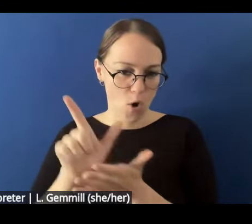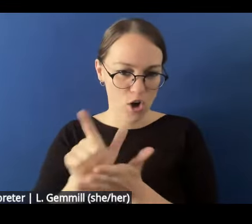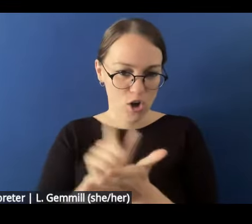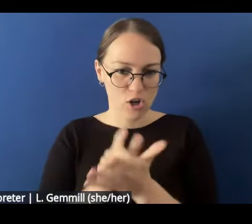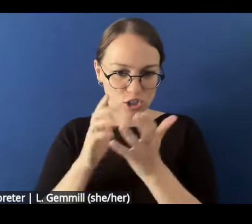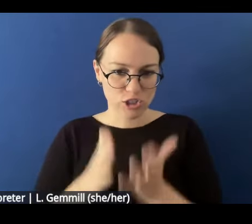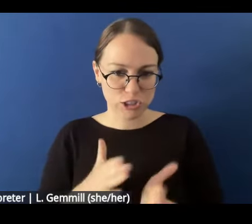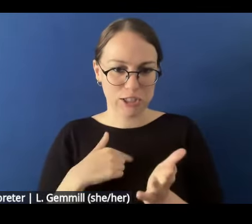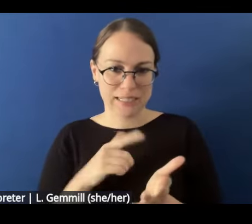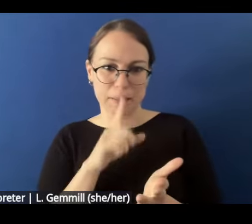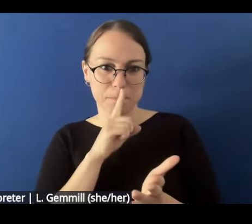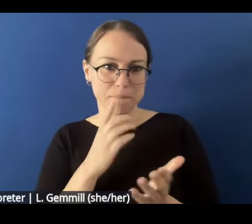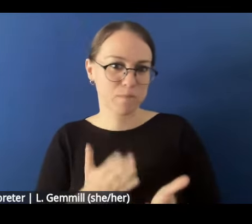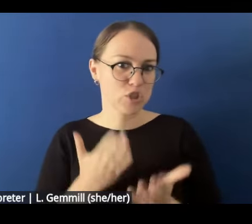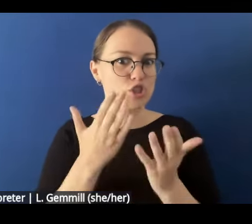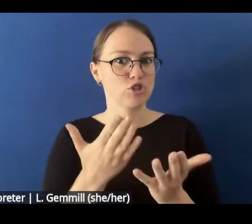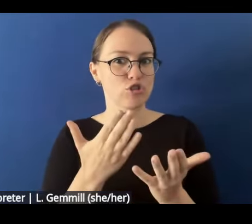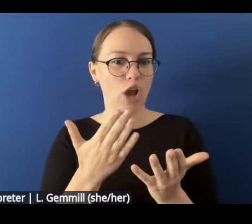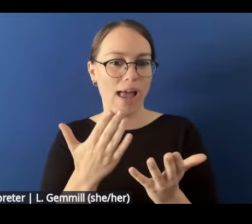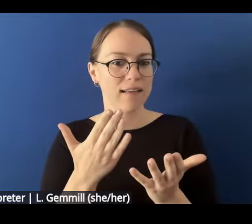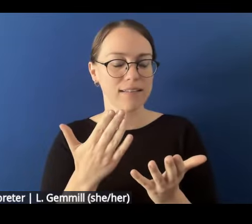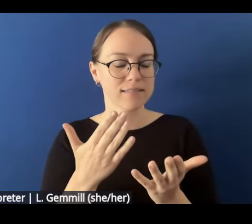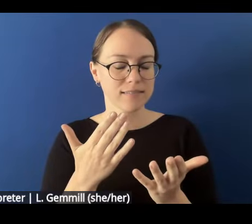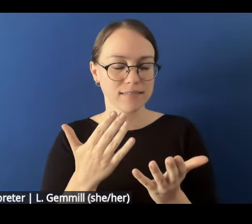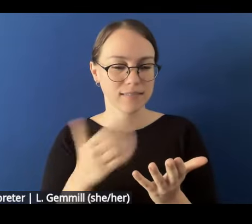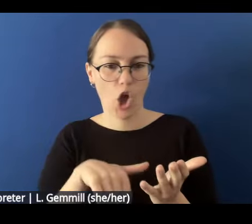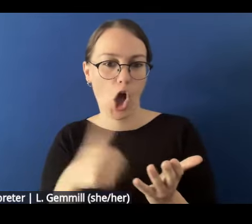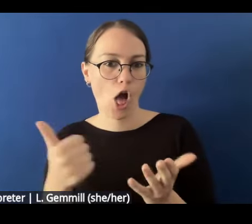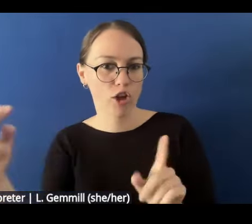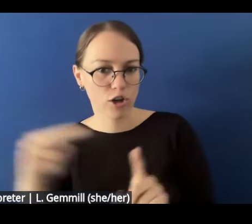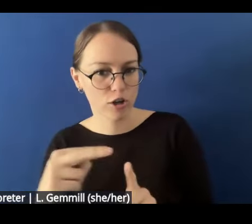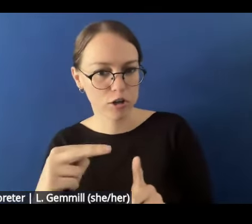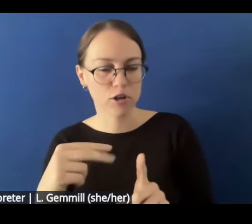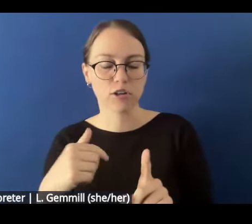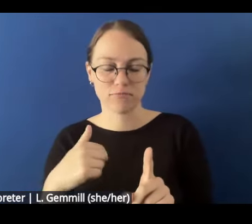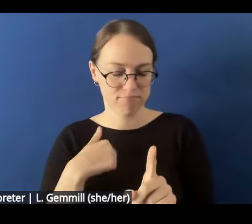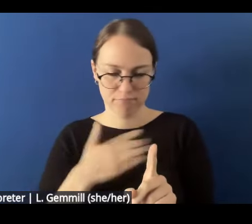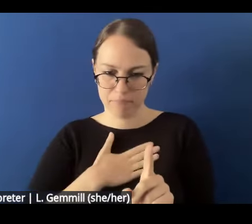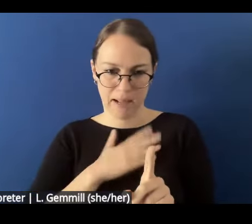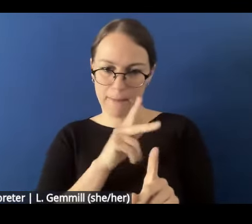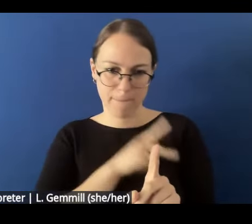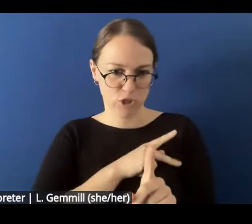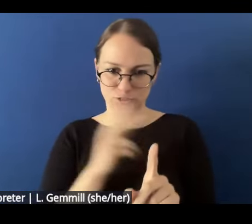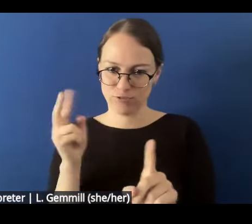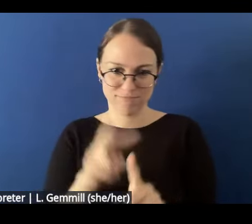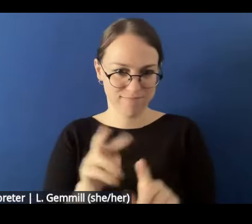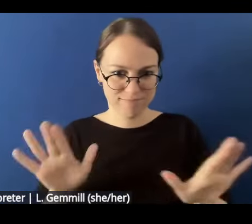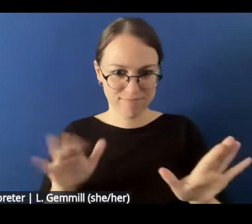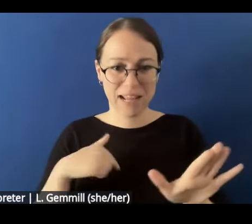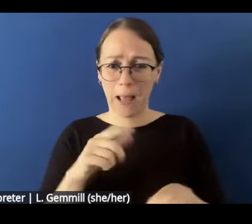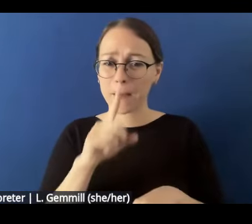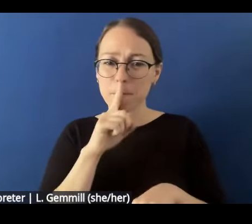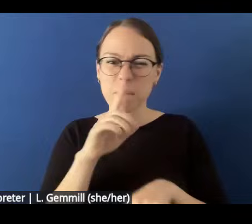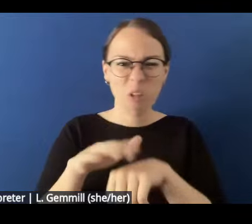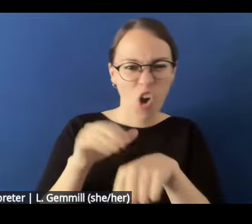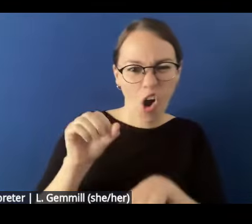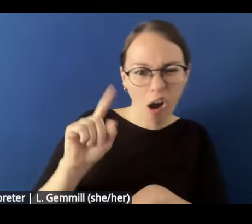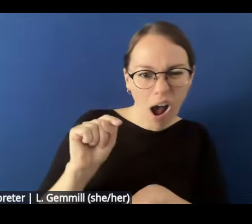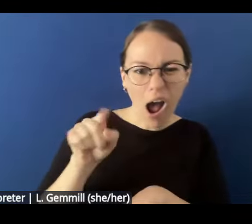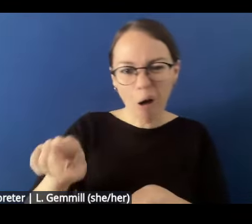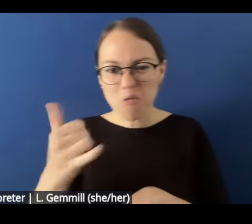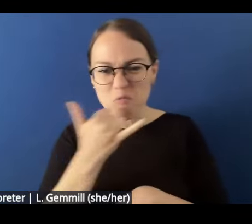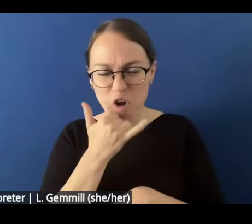than what my personal thoughts are with this. And I'm not calling you out either. But